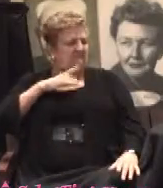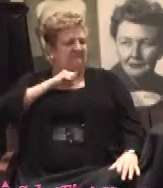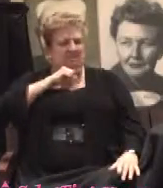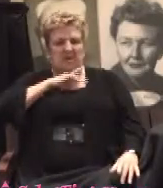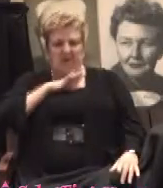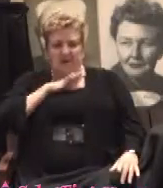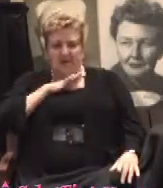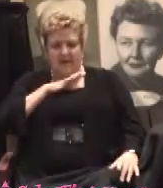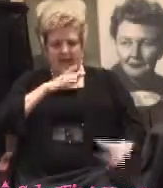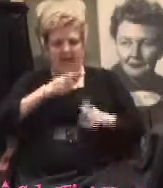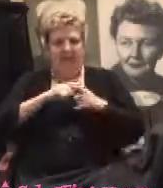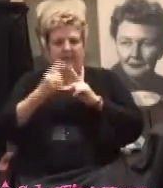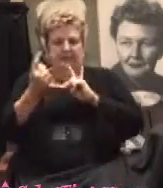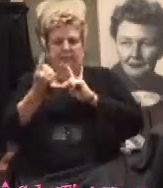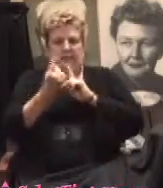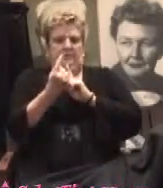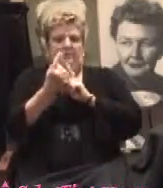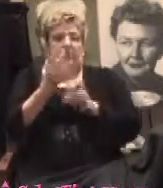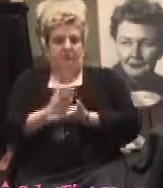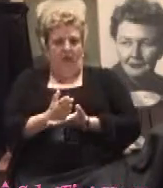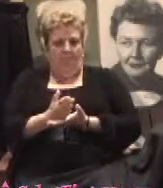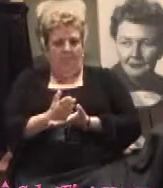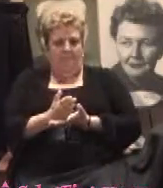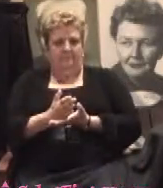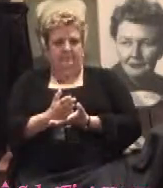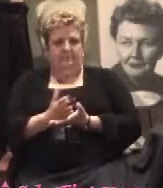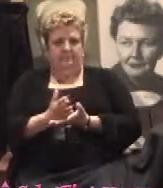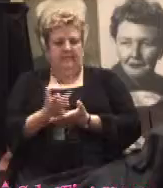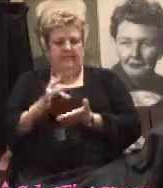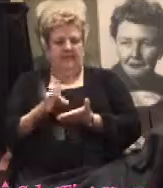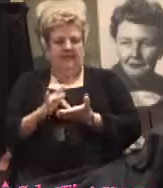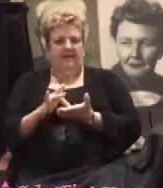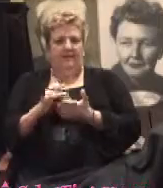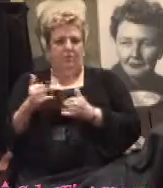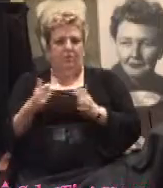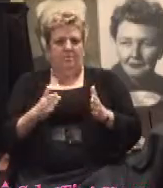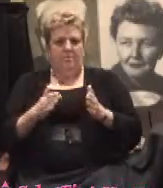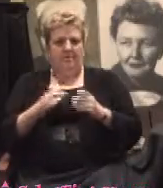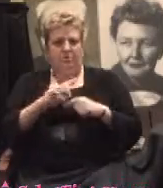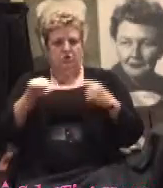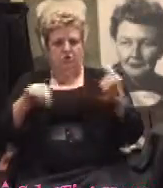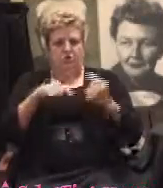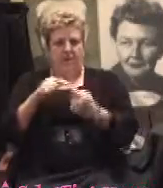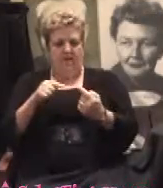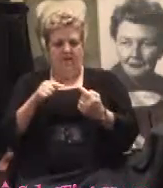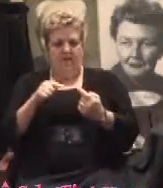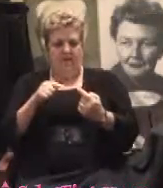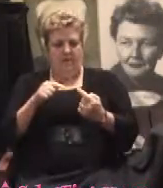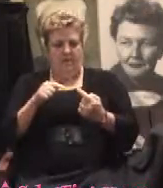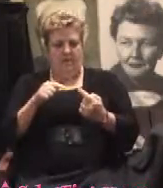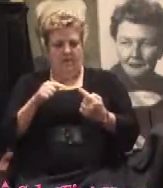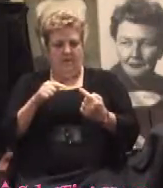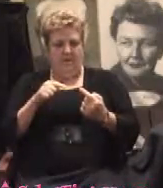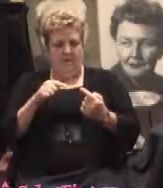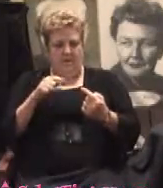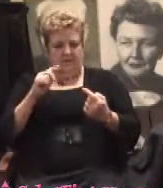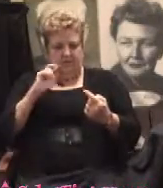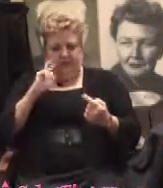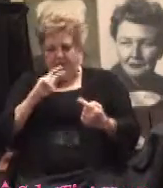she stopped, mercifully. She stopped right in the middle of the room. And she turned around and she leaned into this little rectangular thing. And she